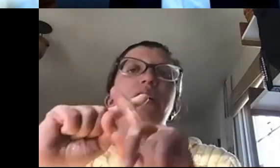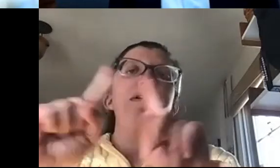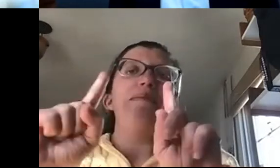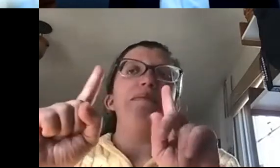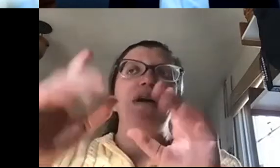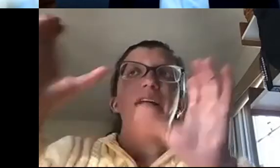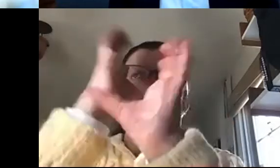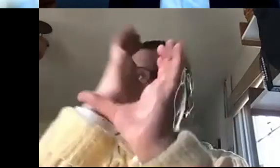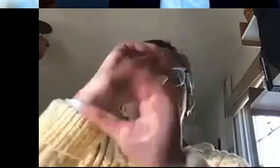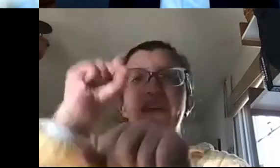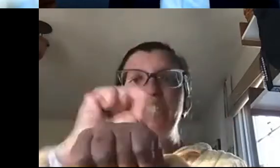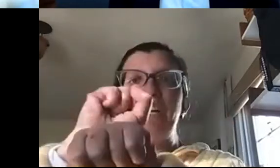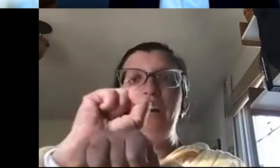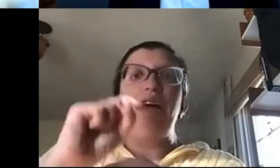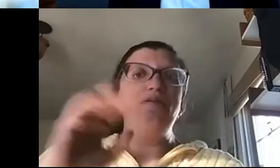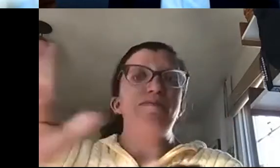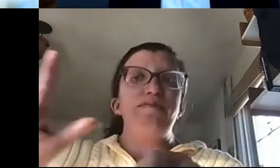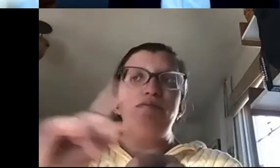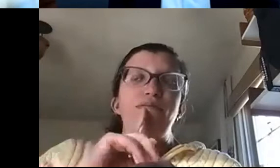and I'm a part-time worker,